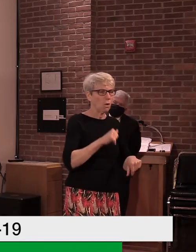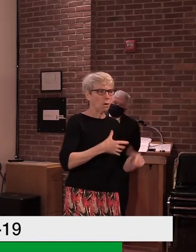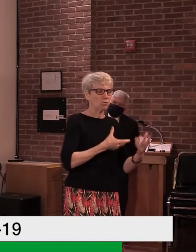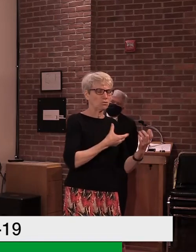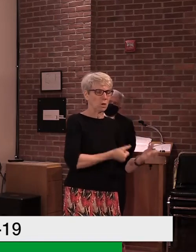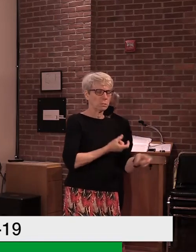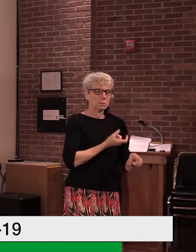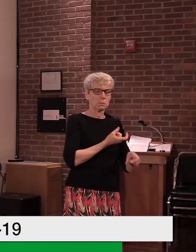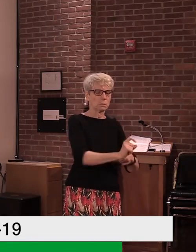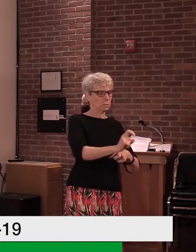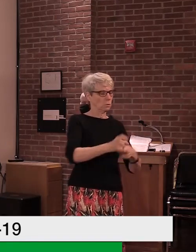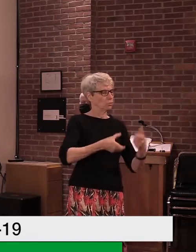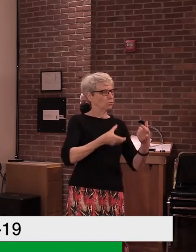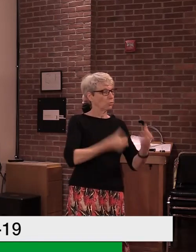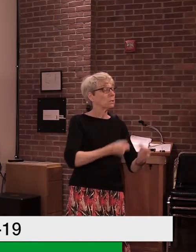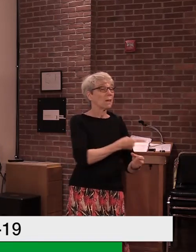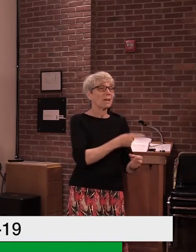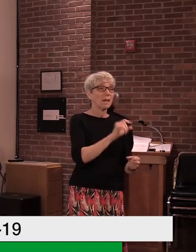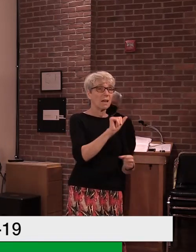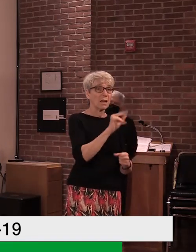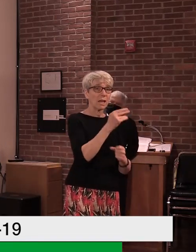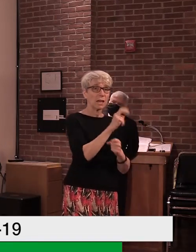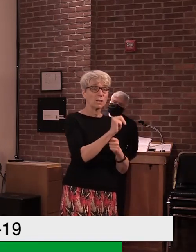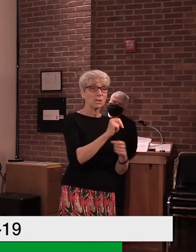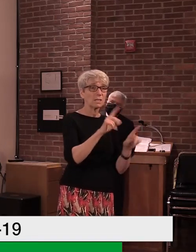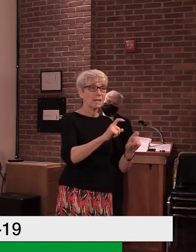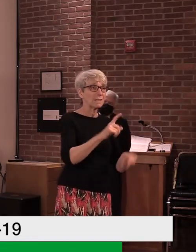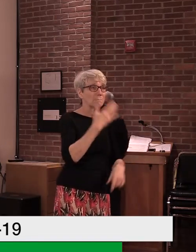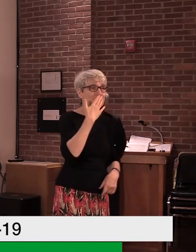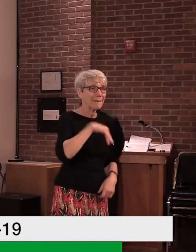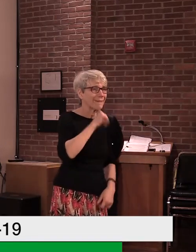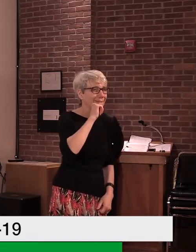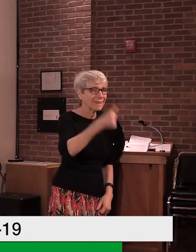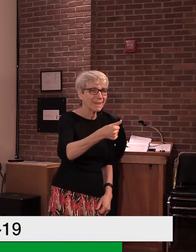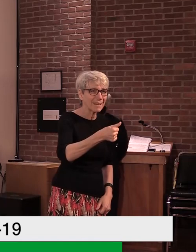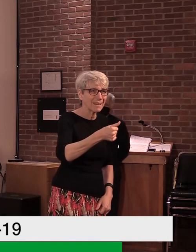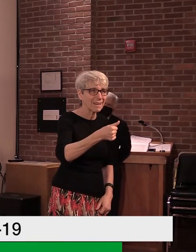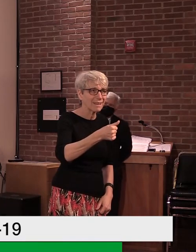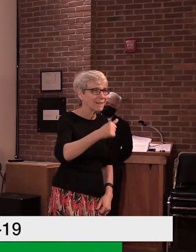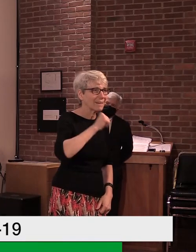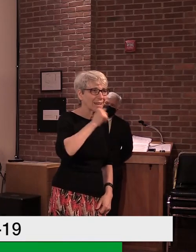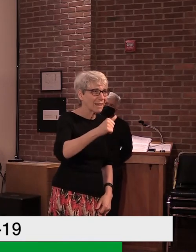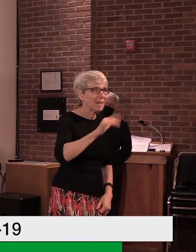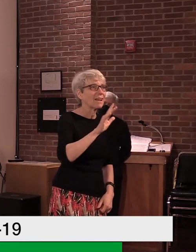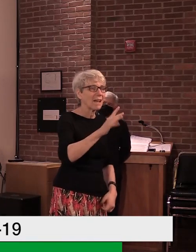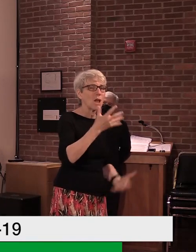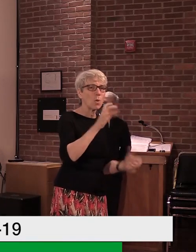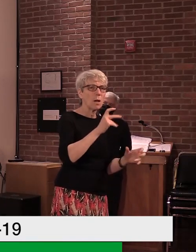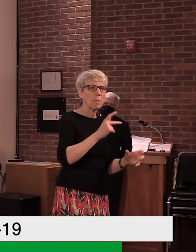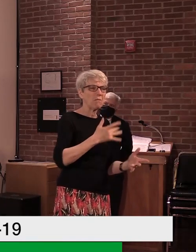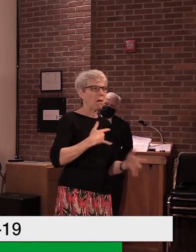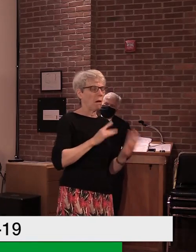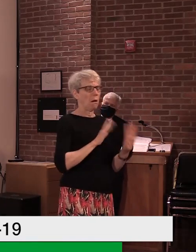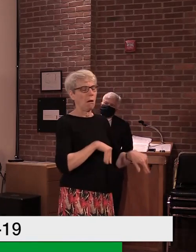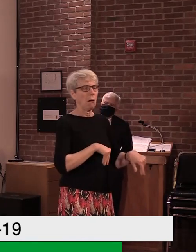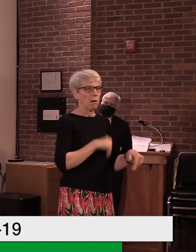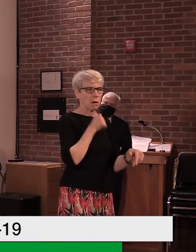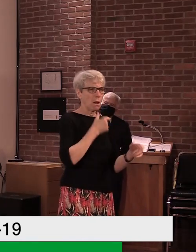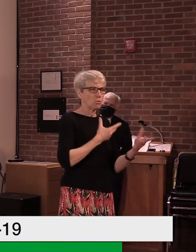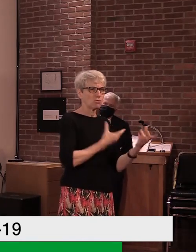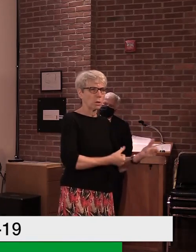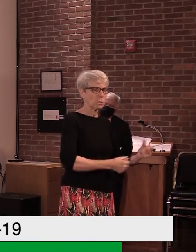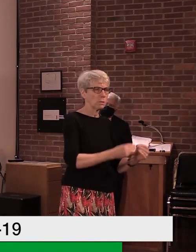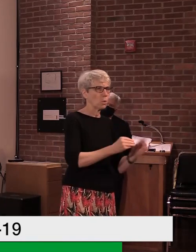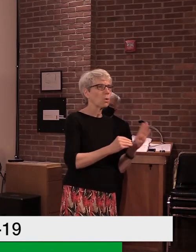do think they have a role, and I want that role to be evident as they get deployed. And when they're